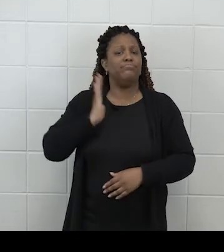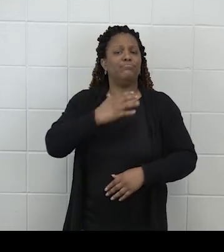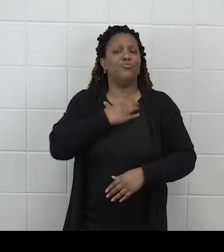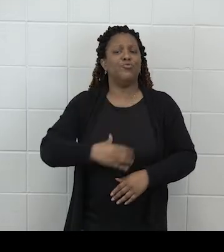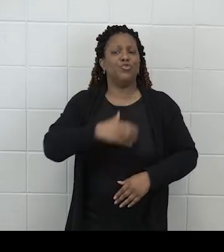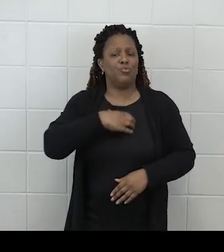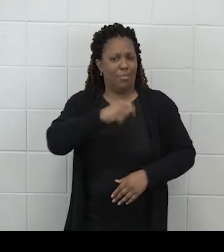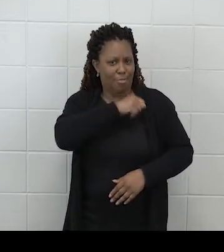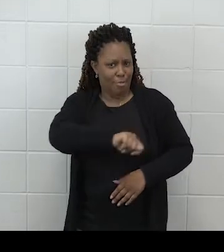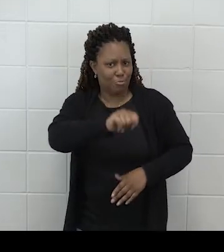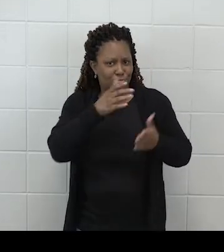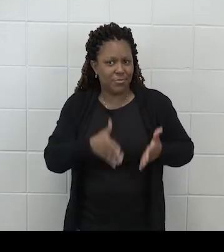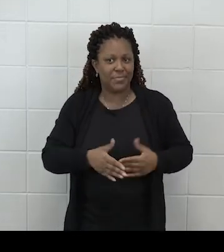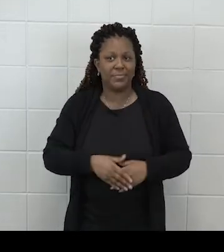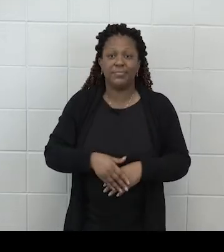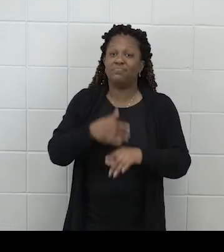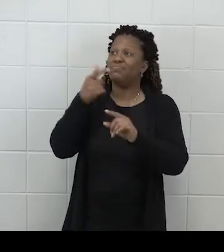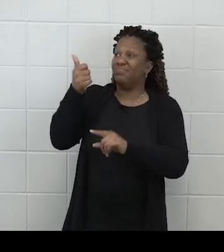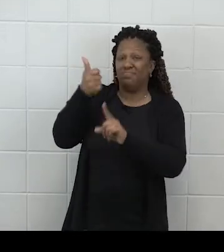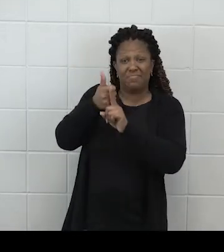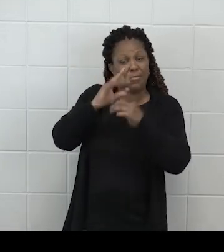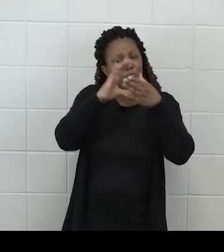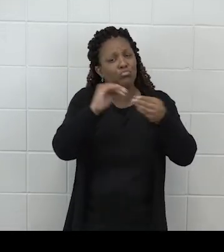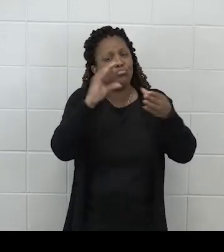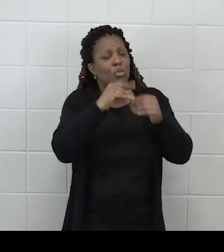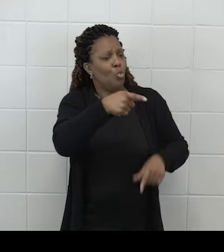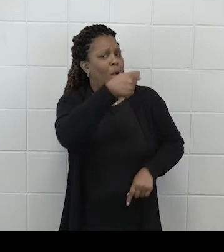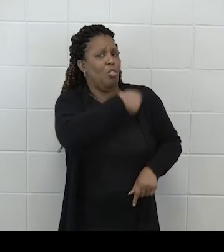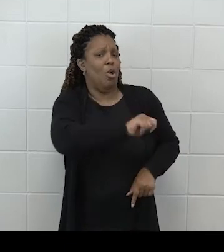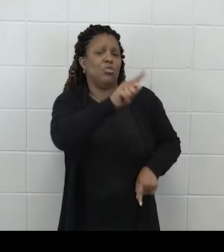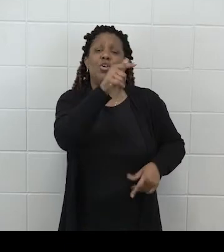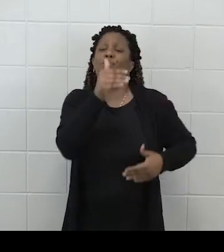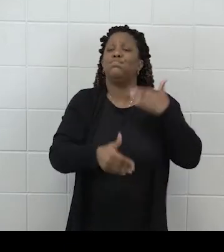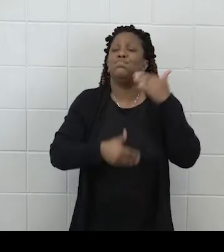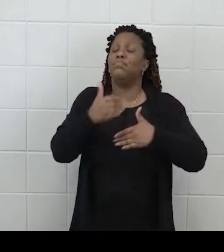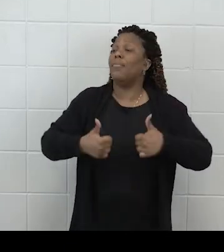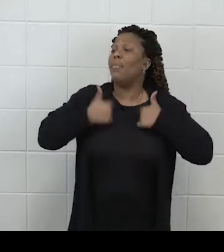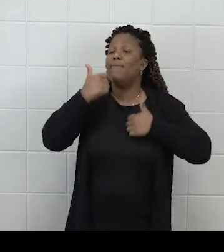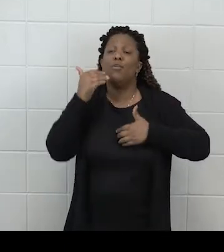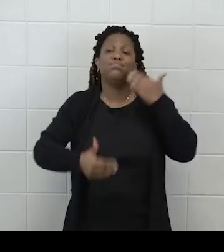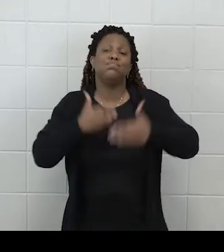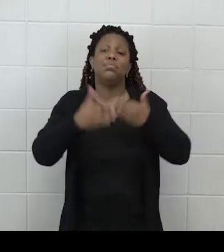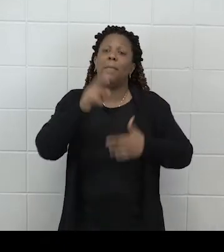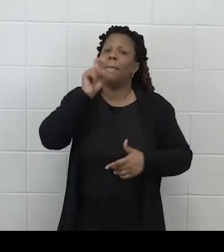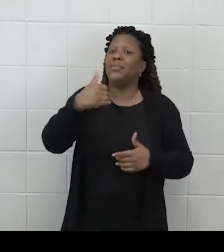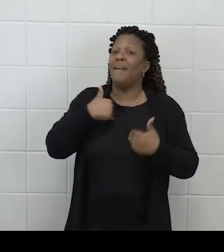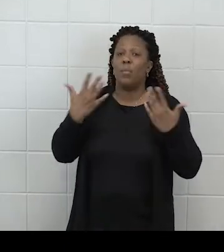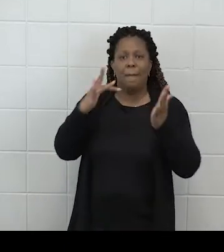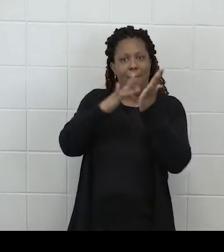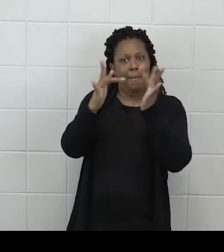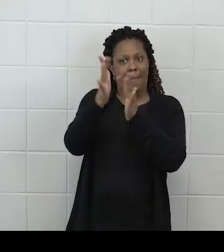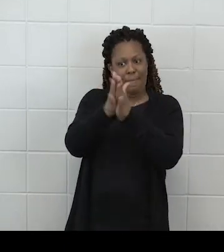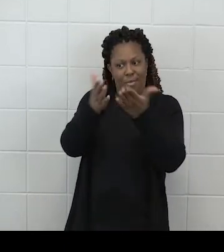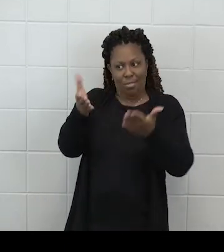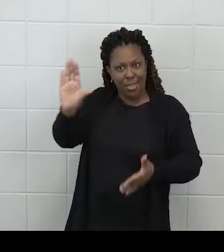theology and live life with the Bible in one hand and a newspaper in the other. And if Karl Barth were